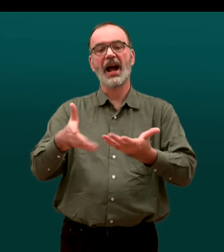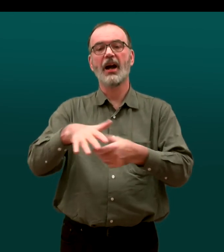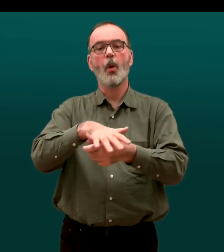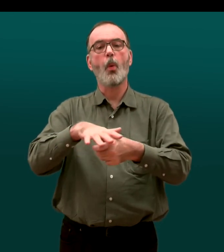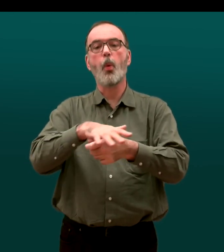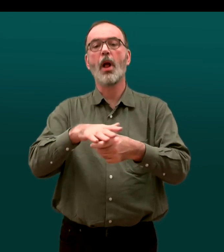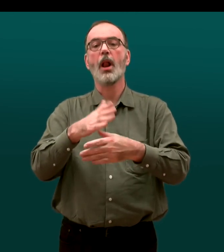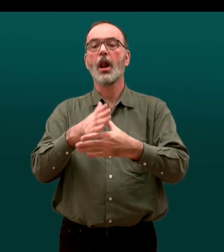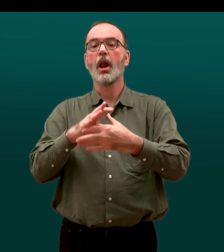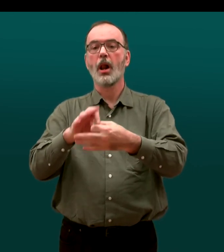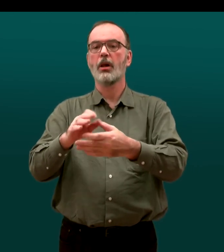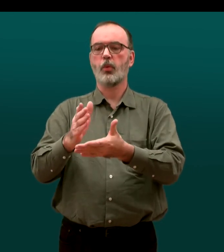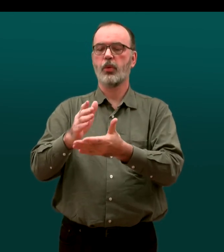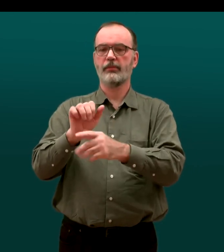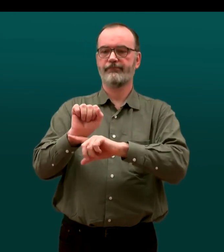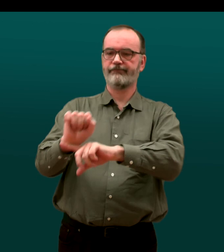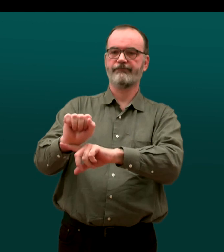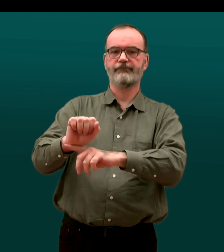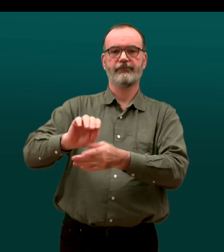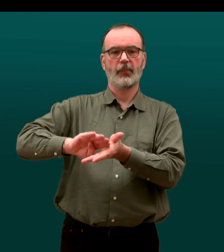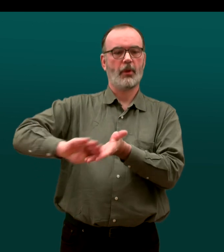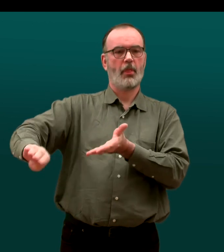Ensure that any local work to tackle social isolation